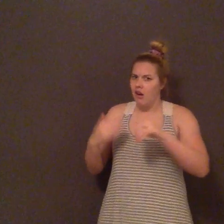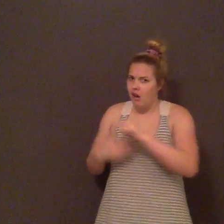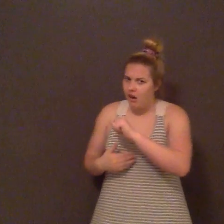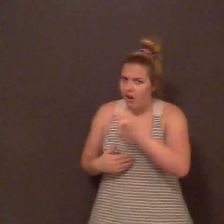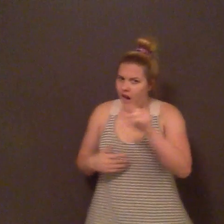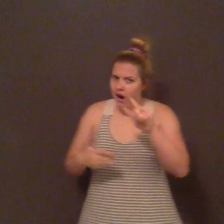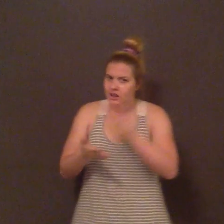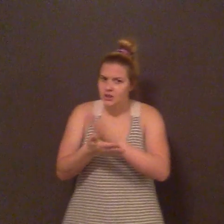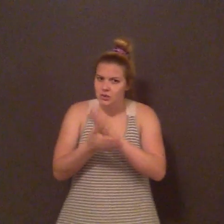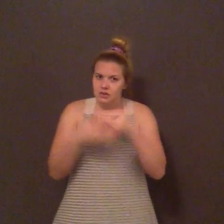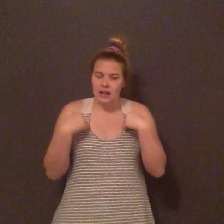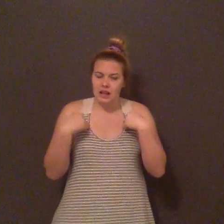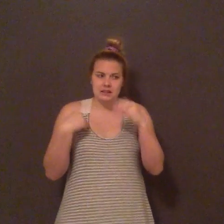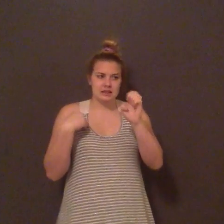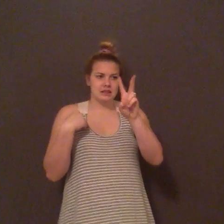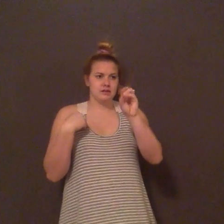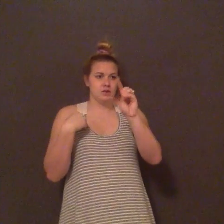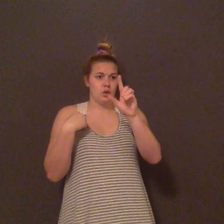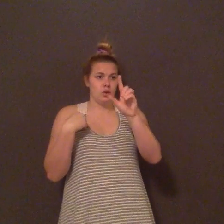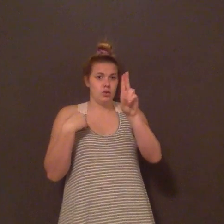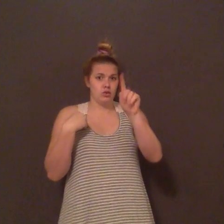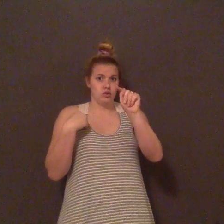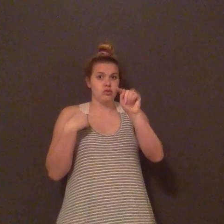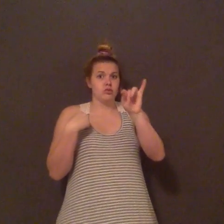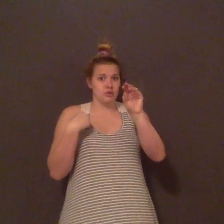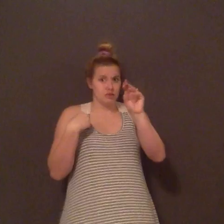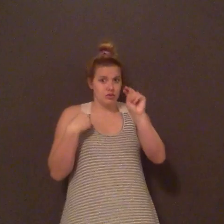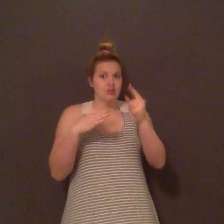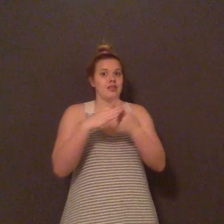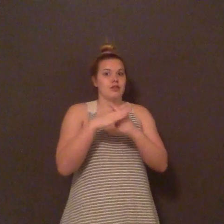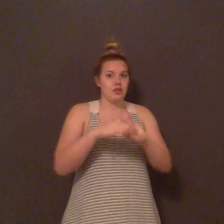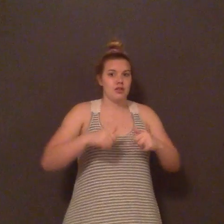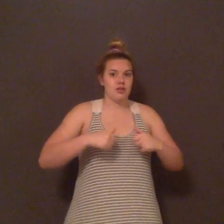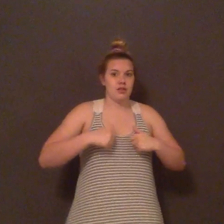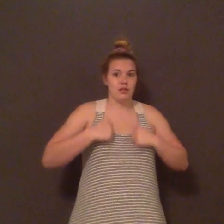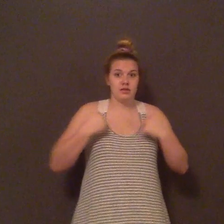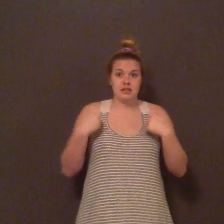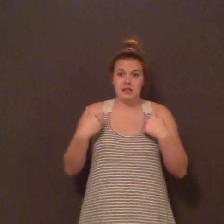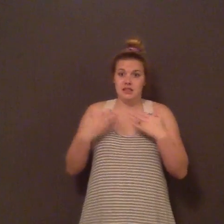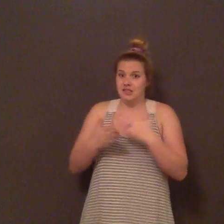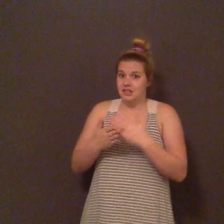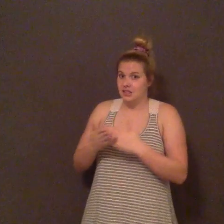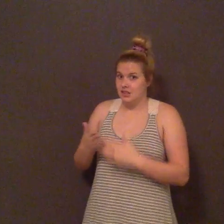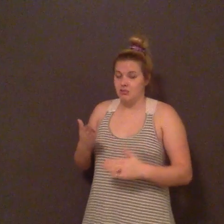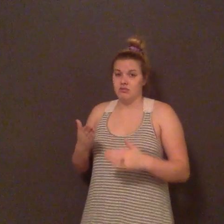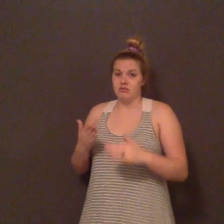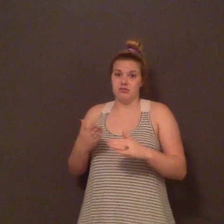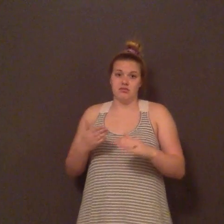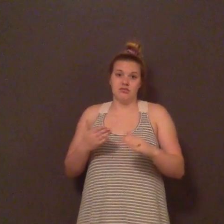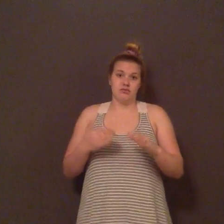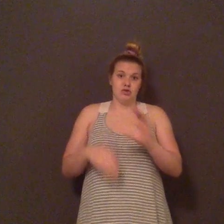teach evolution as the answer to the origins of life. Even some of our Christian schools are buying into the evolution theory as part of the creation